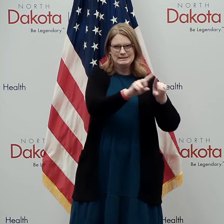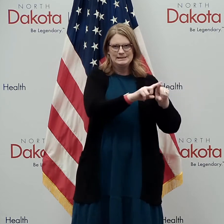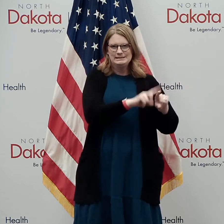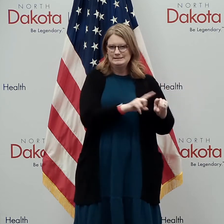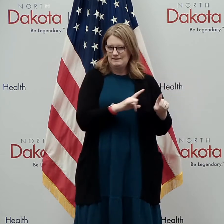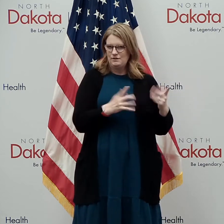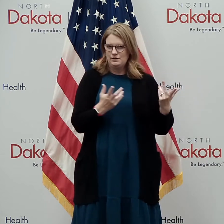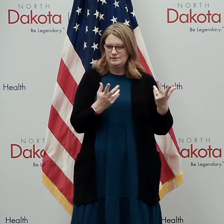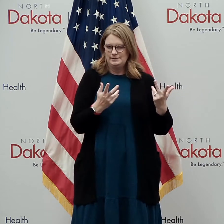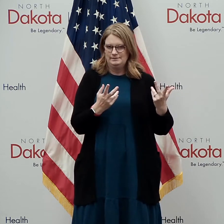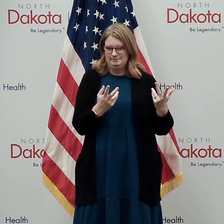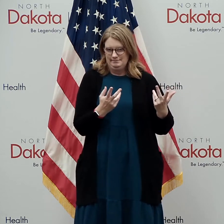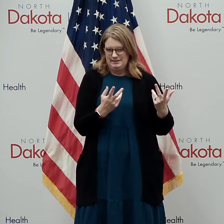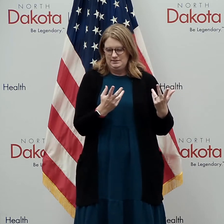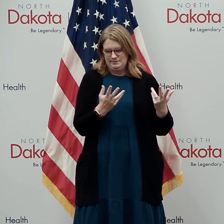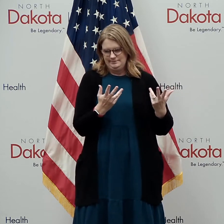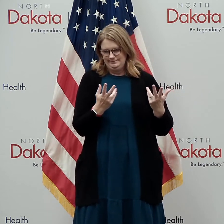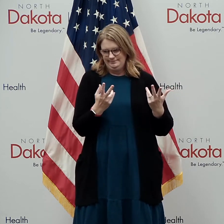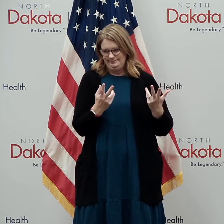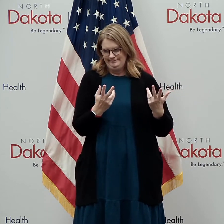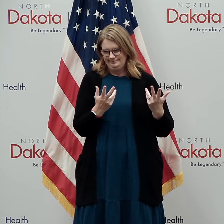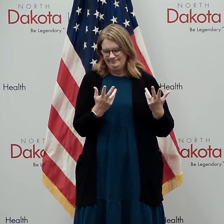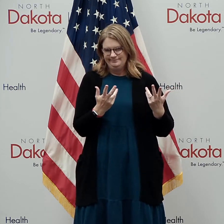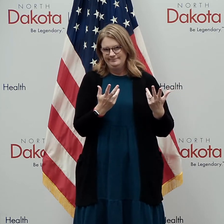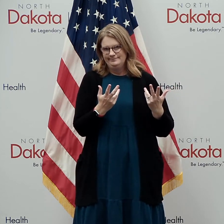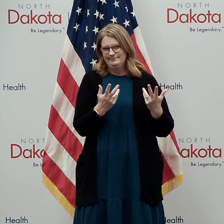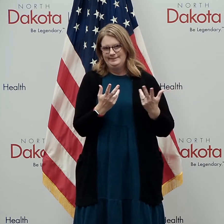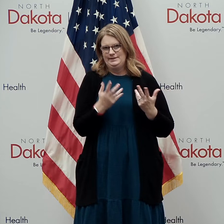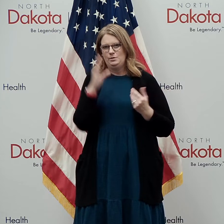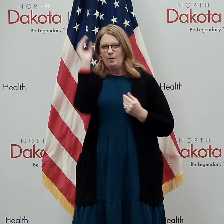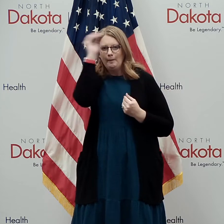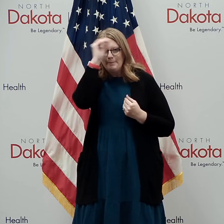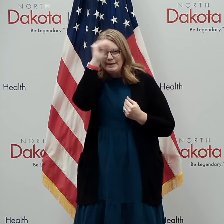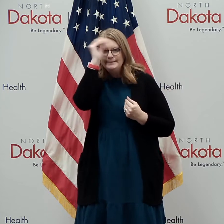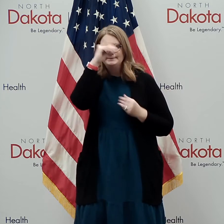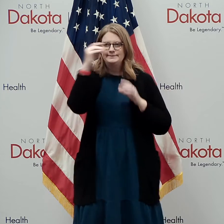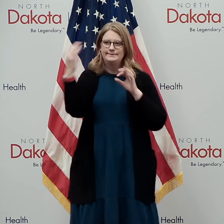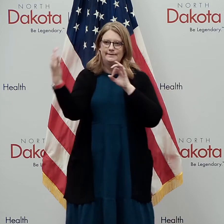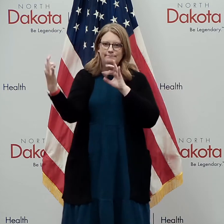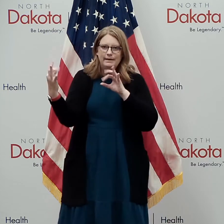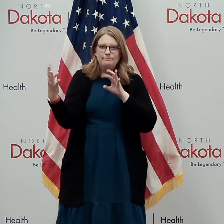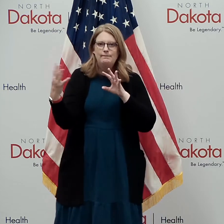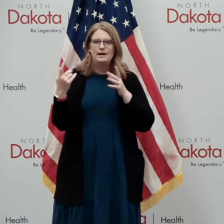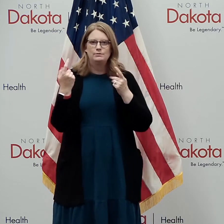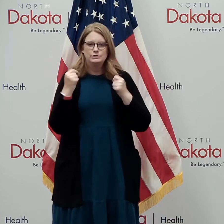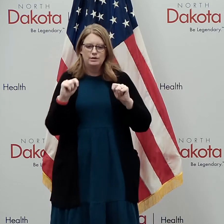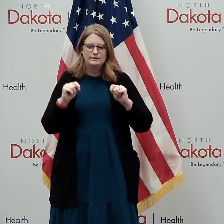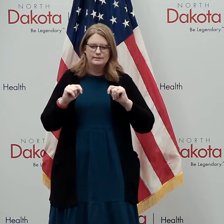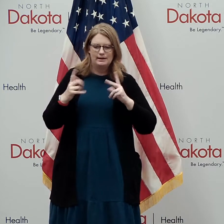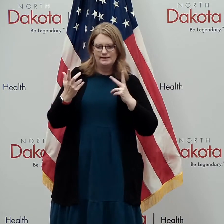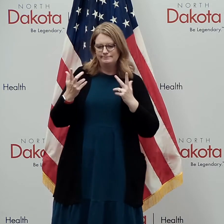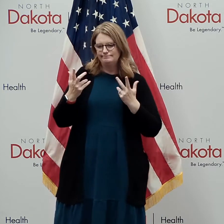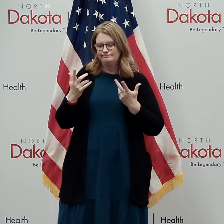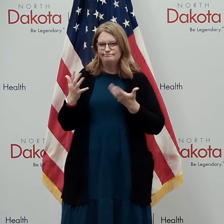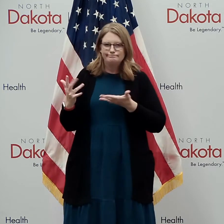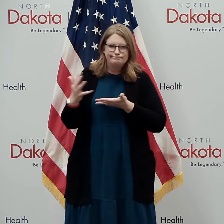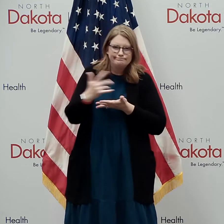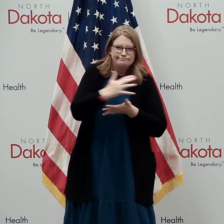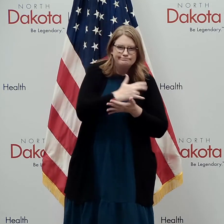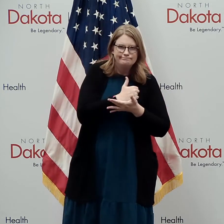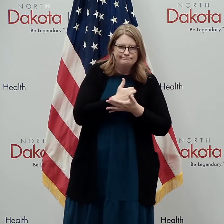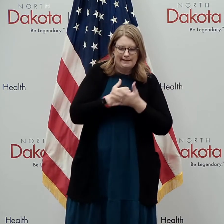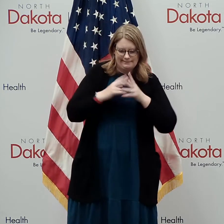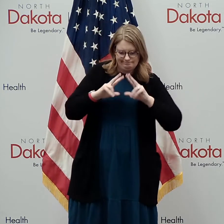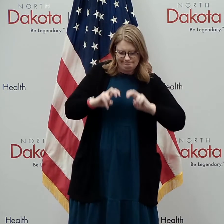that's why this week it's important for us not to try to make a decision here without local input, which is why we're going